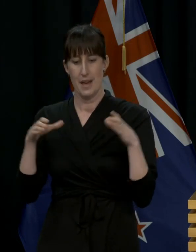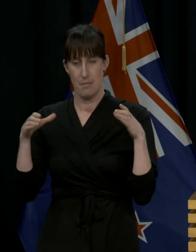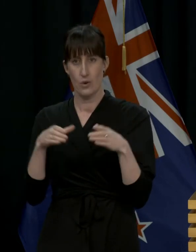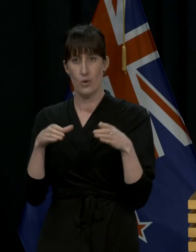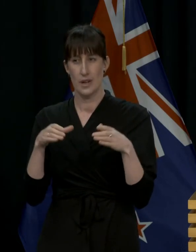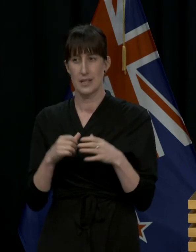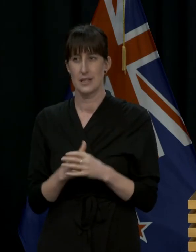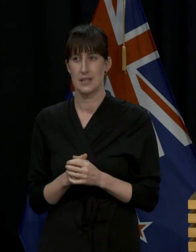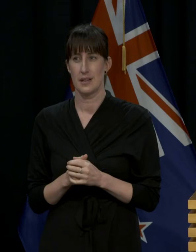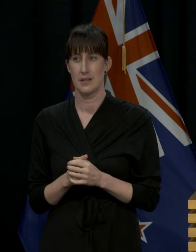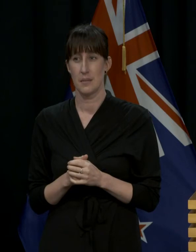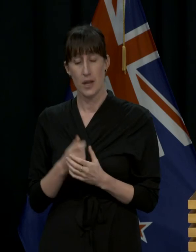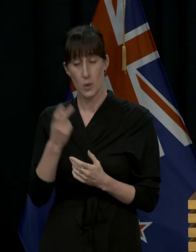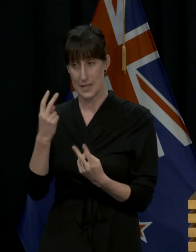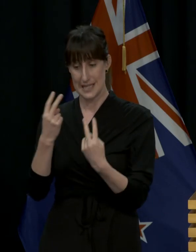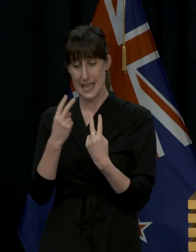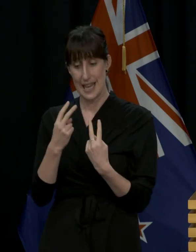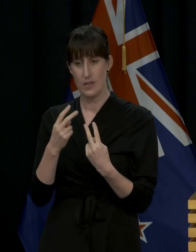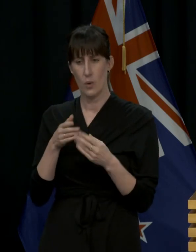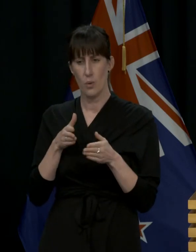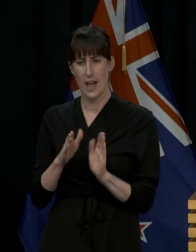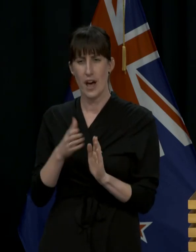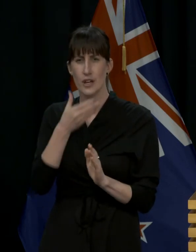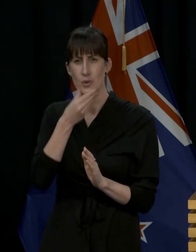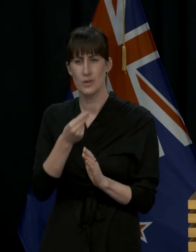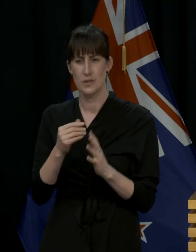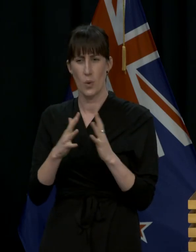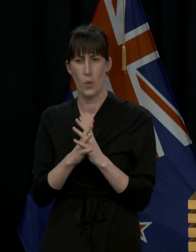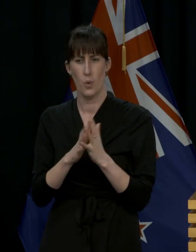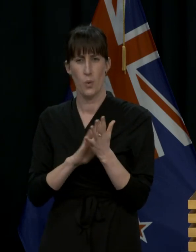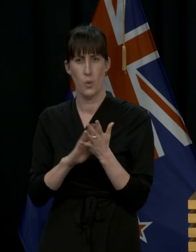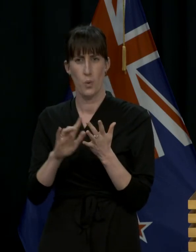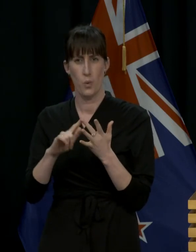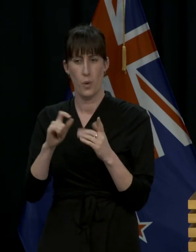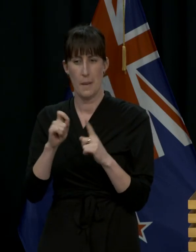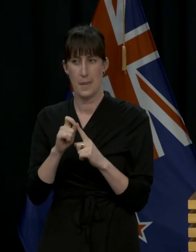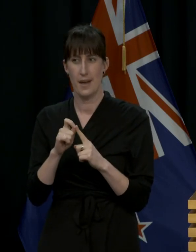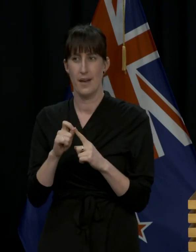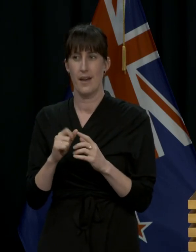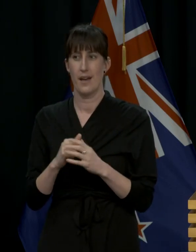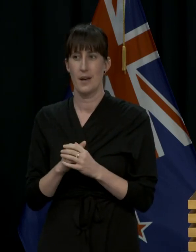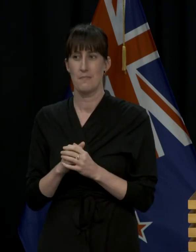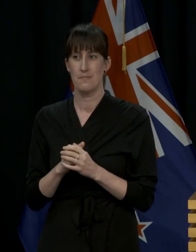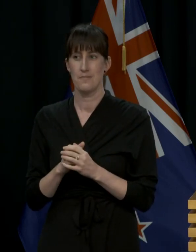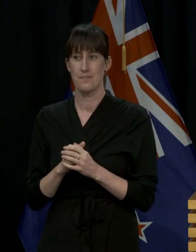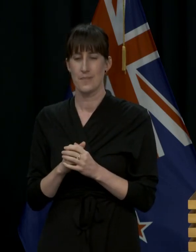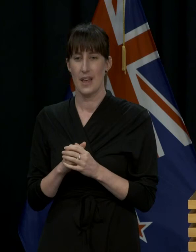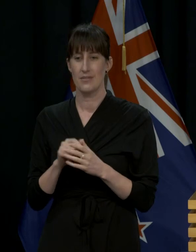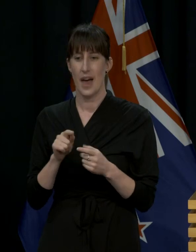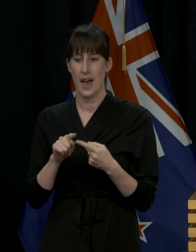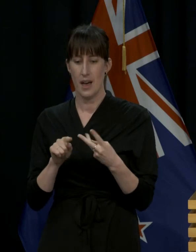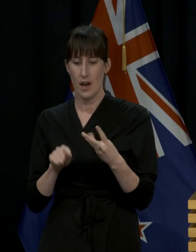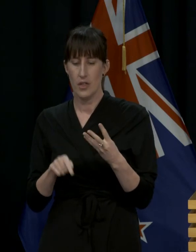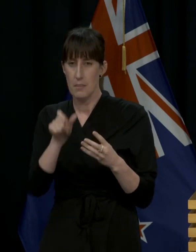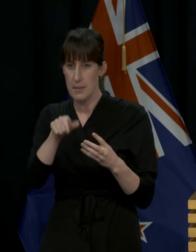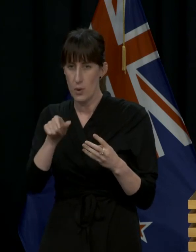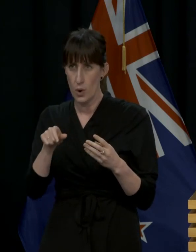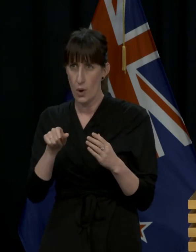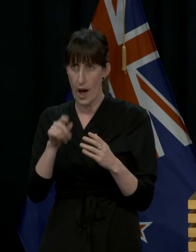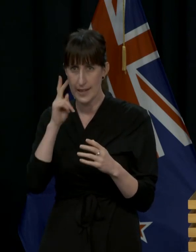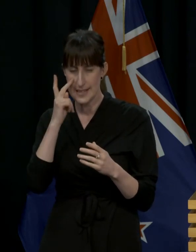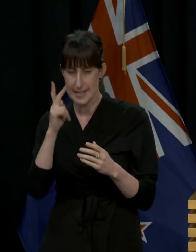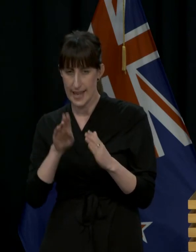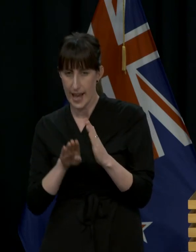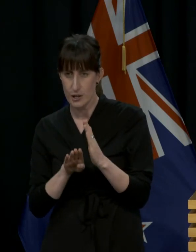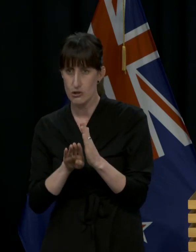though, from the way I've used the whips, that they are often the ones that are on a trajectory. That was the case for Michael Wood. I have no